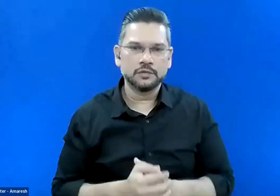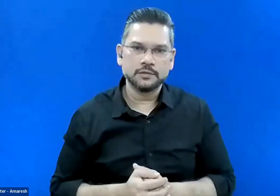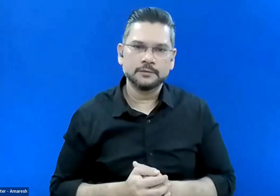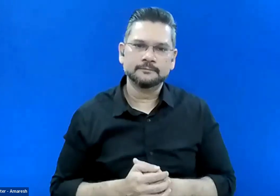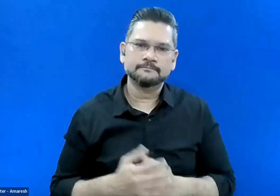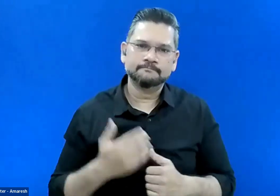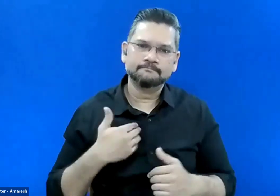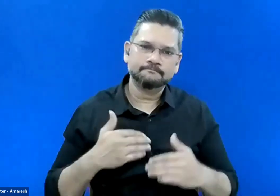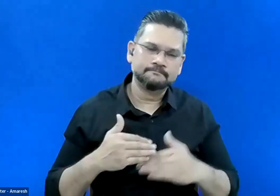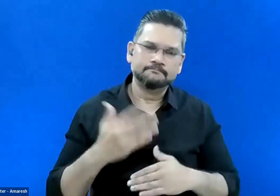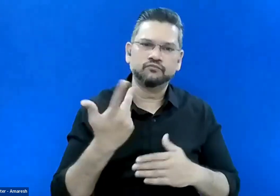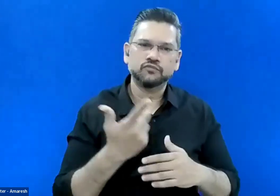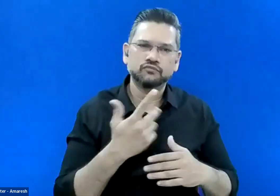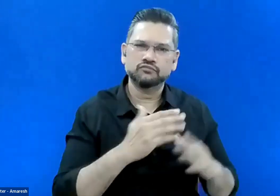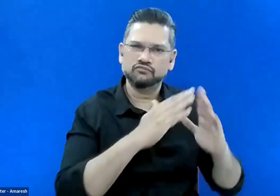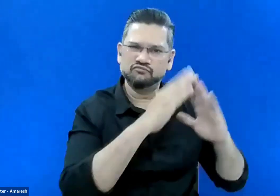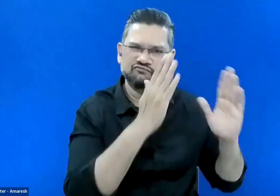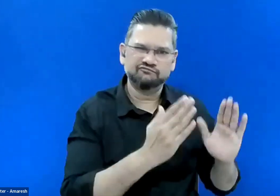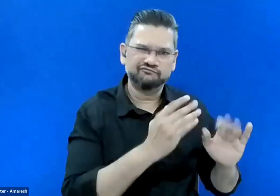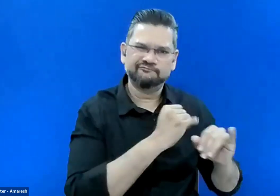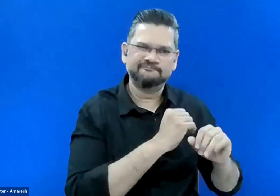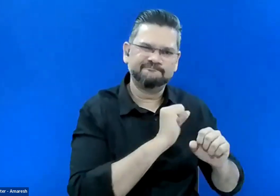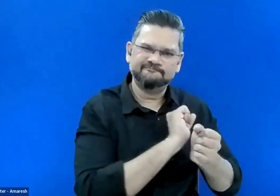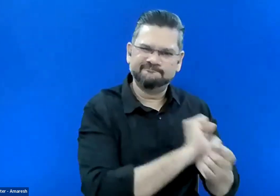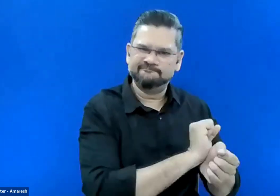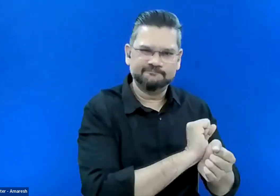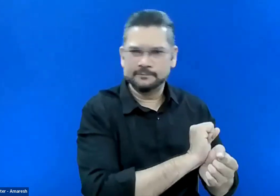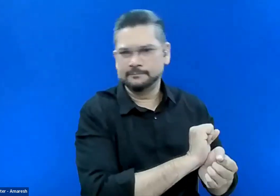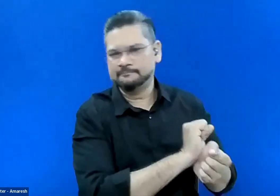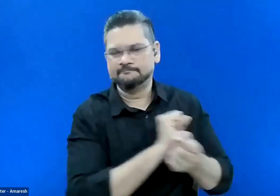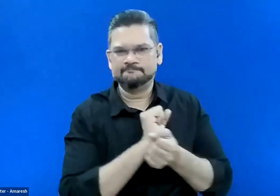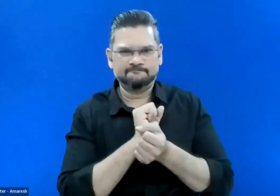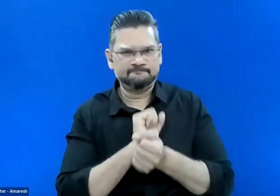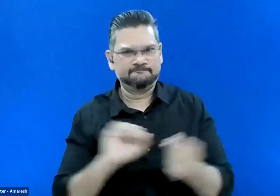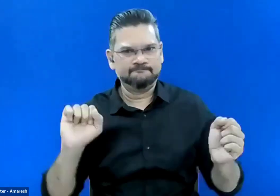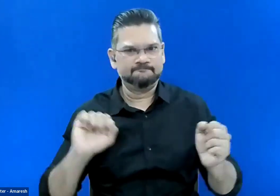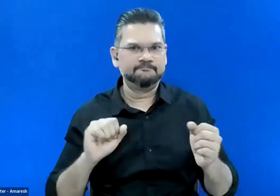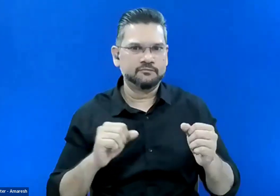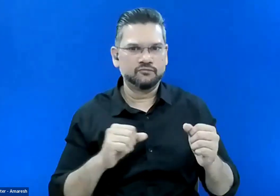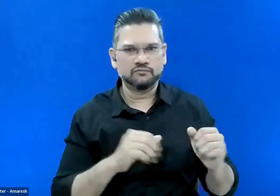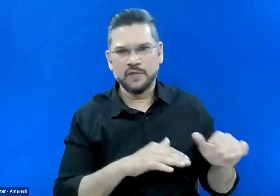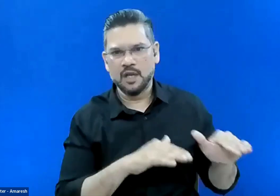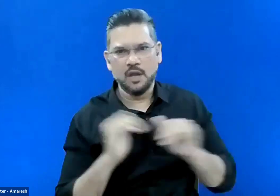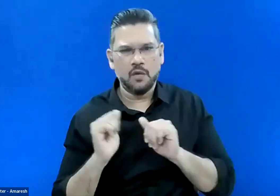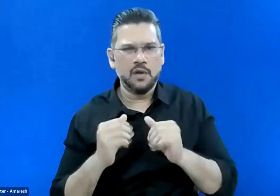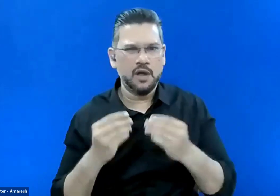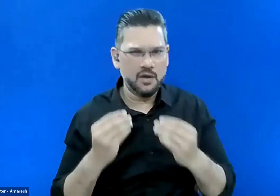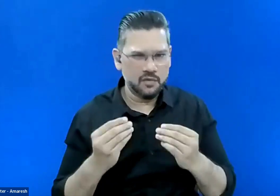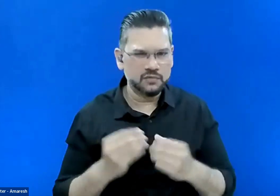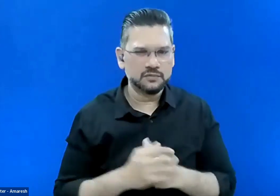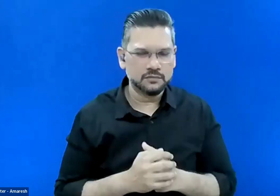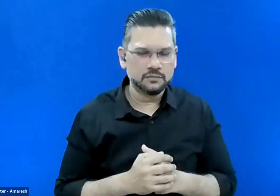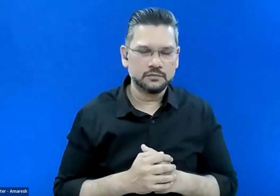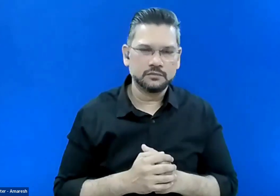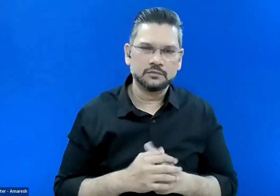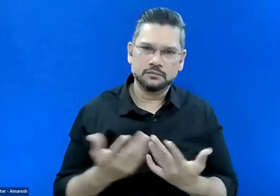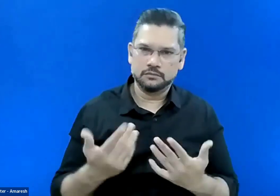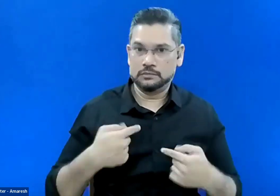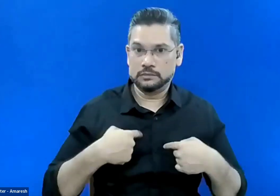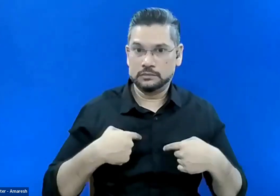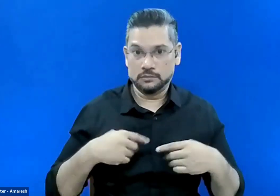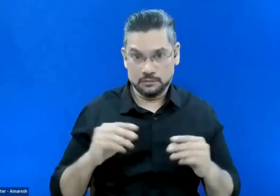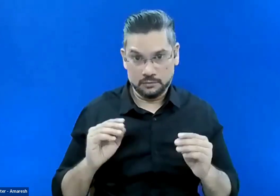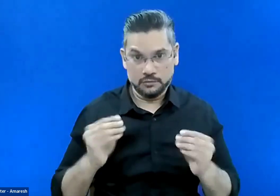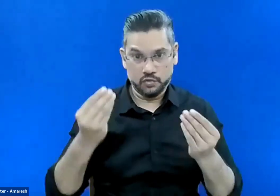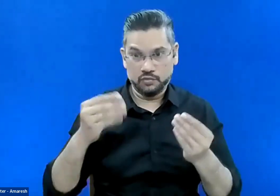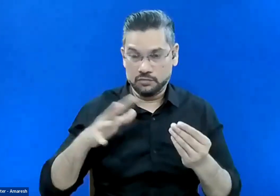deinstitutionalization and psychiatry of young persons with psychosocial disabilities.